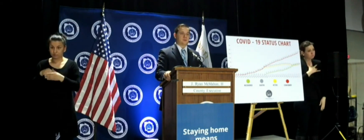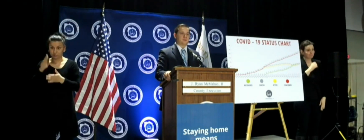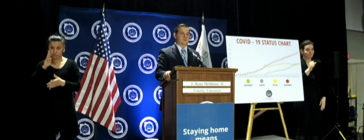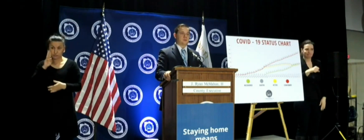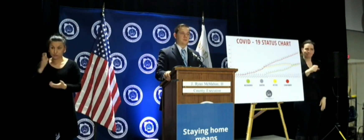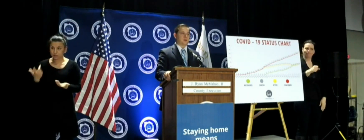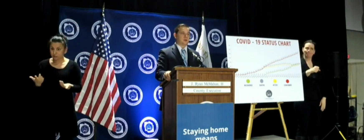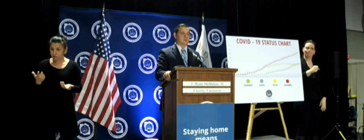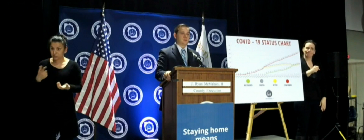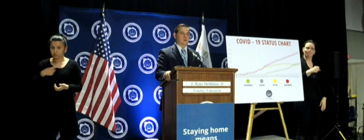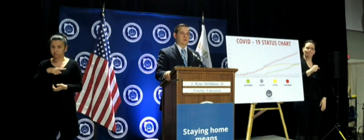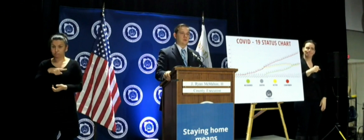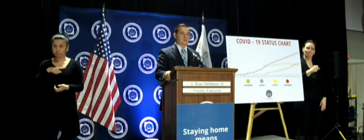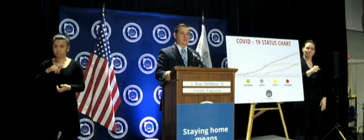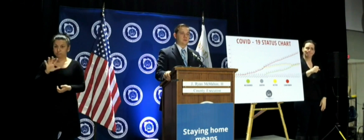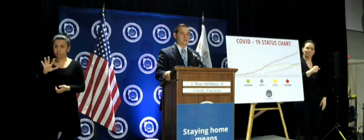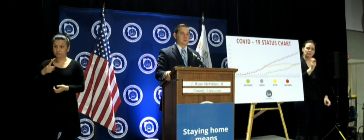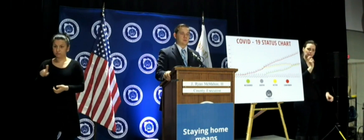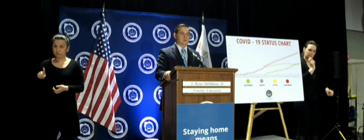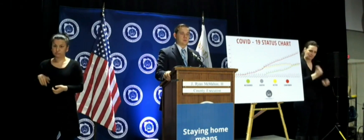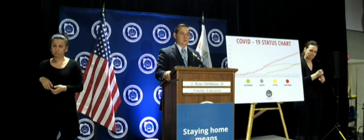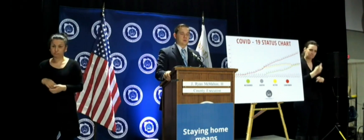a tough day.